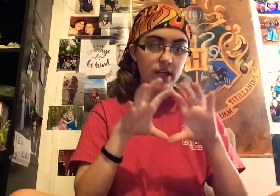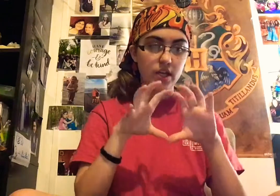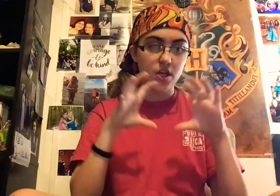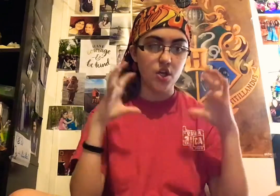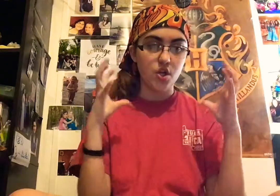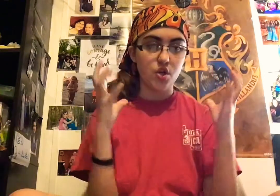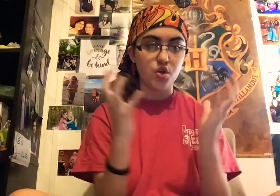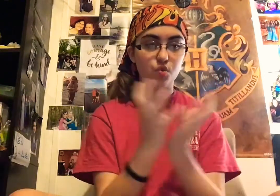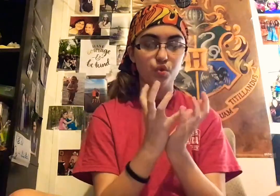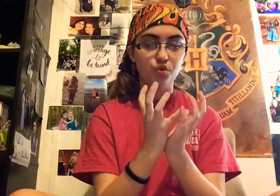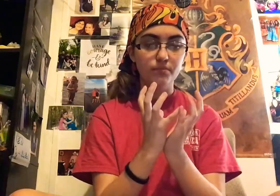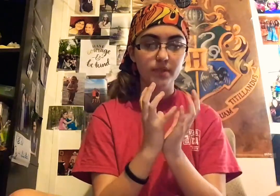Study group.